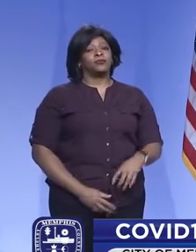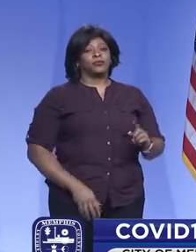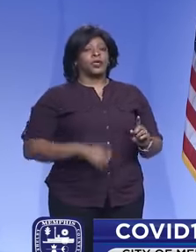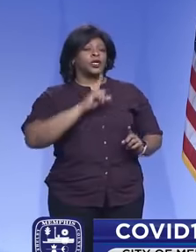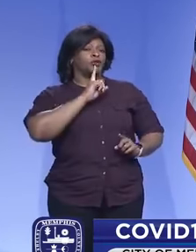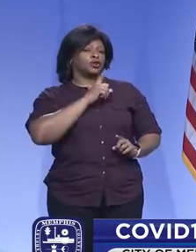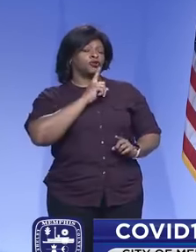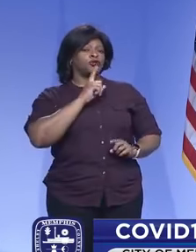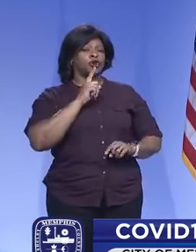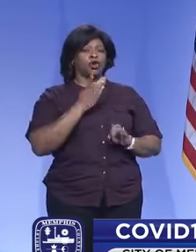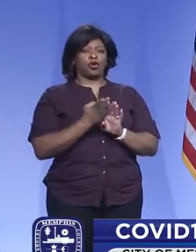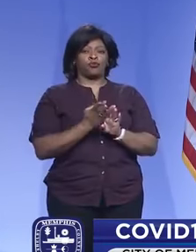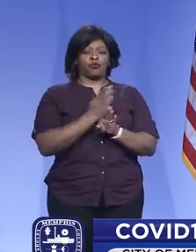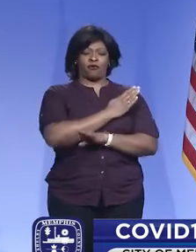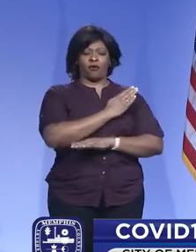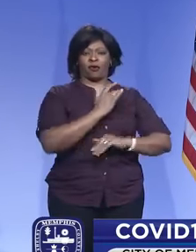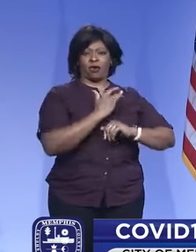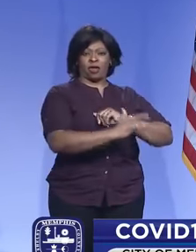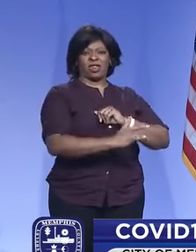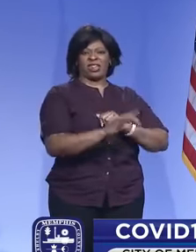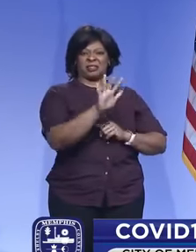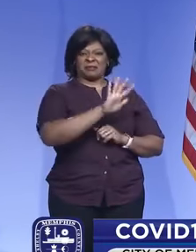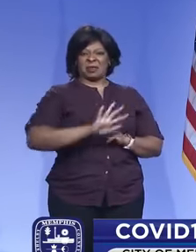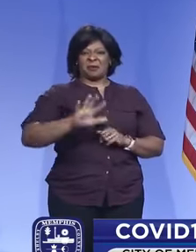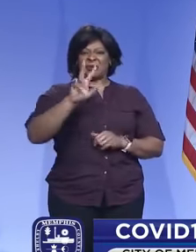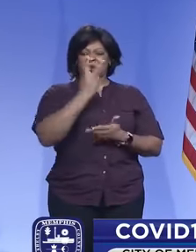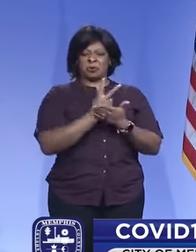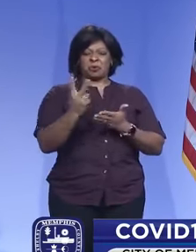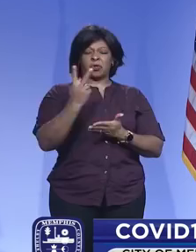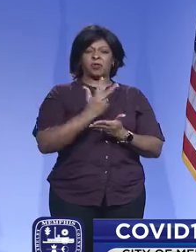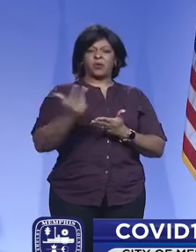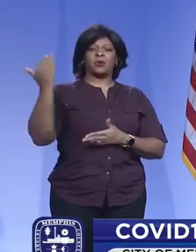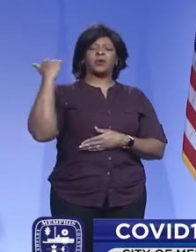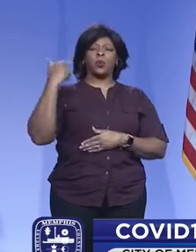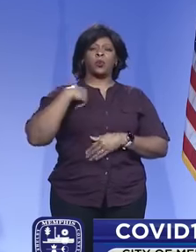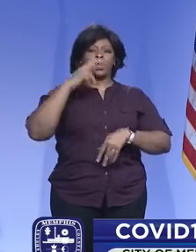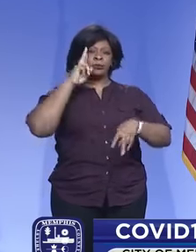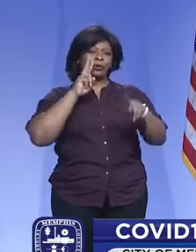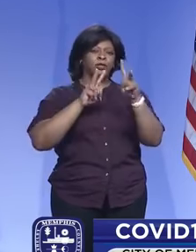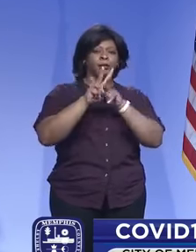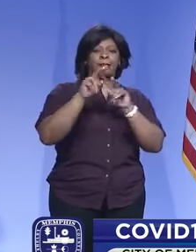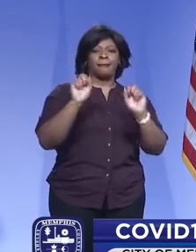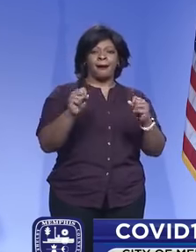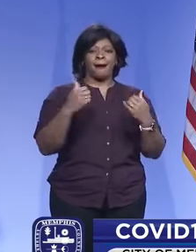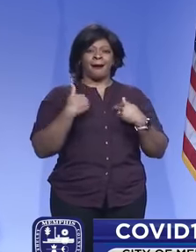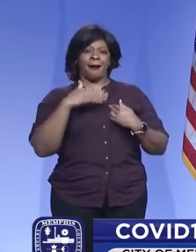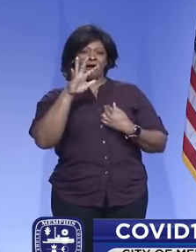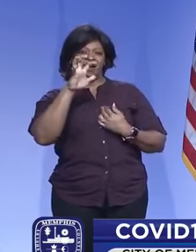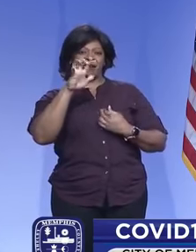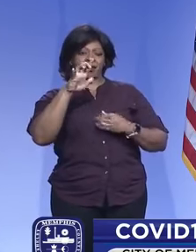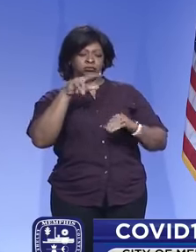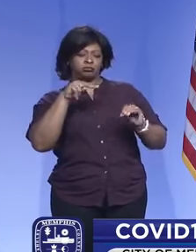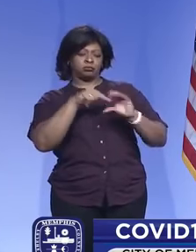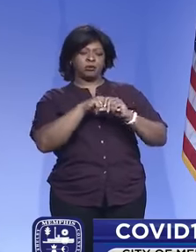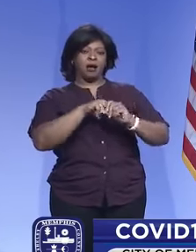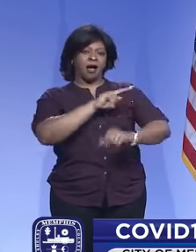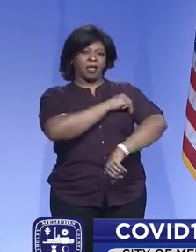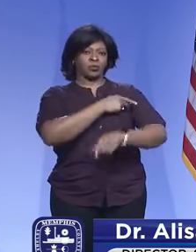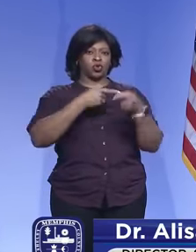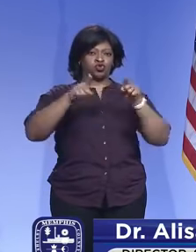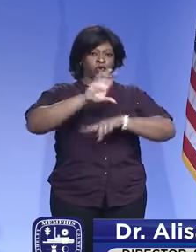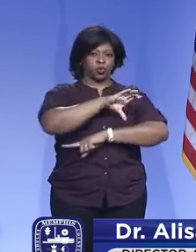Sure. So early on, probably about 2-3 weeks ago, we predicted we might have 500 in the hospital at